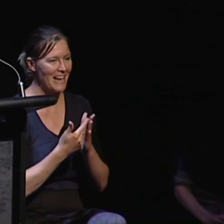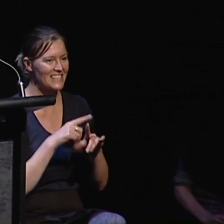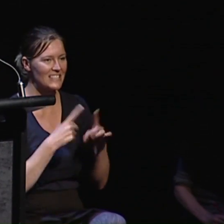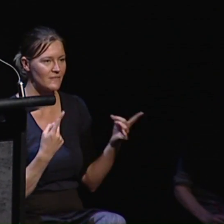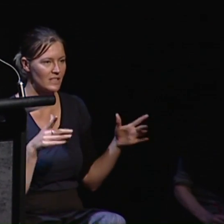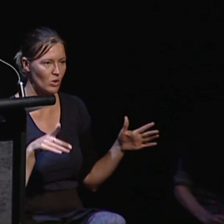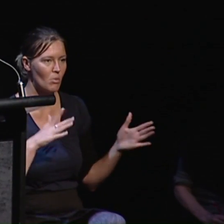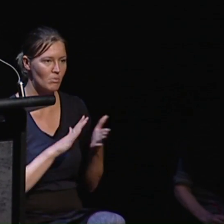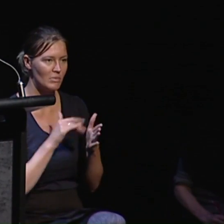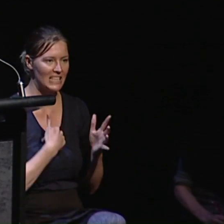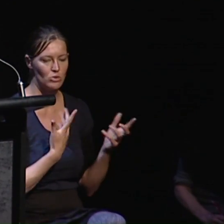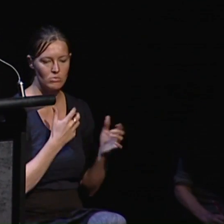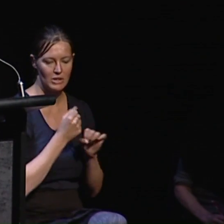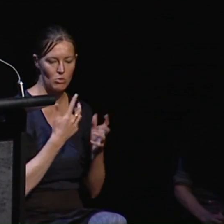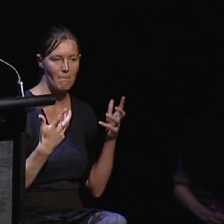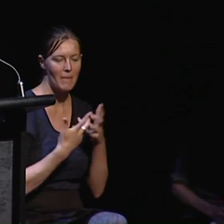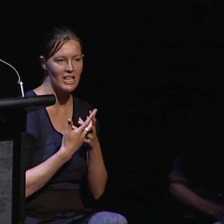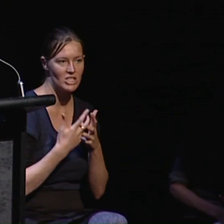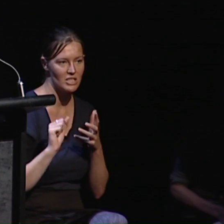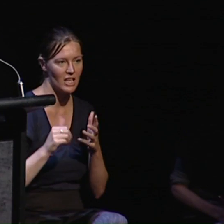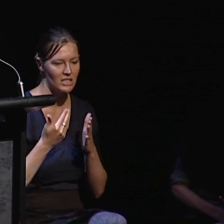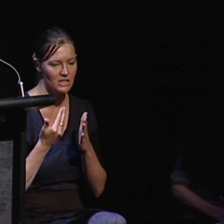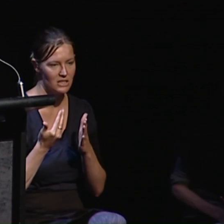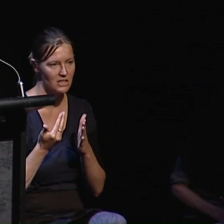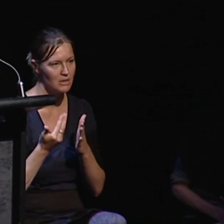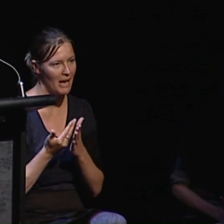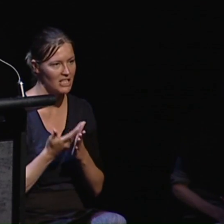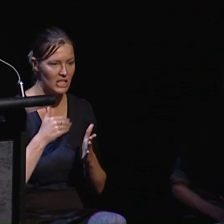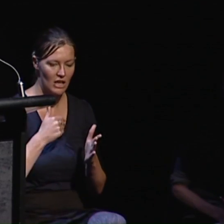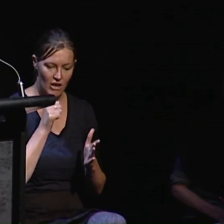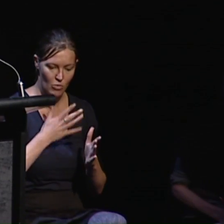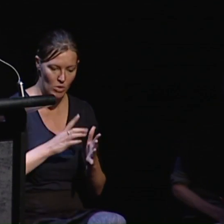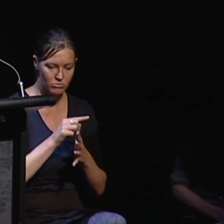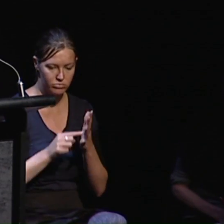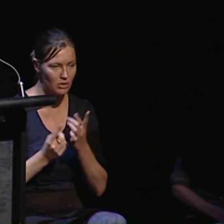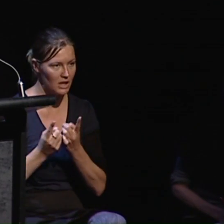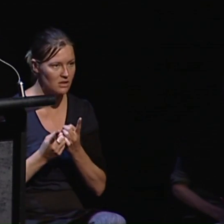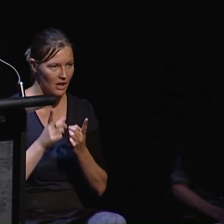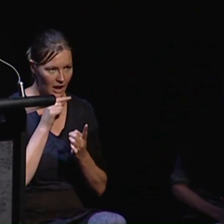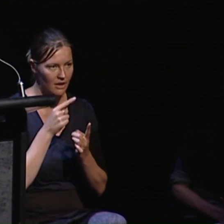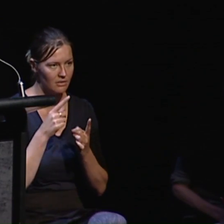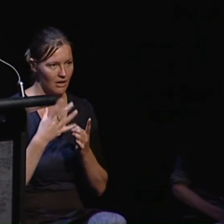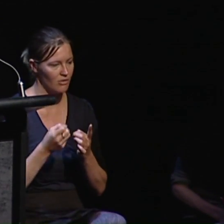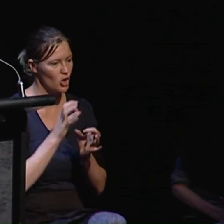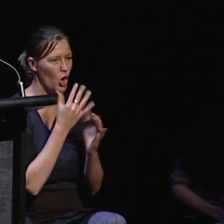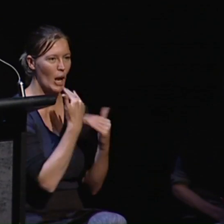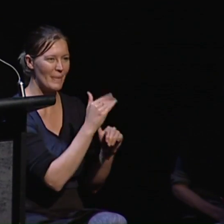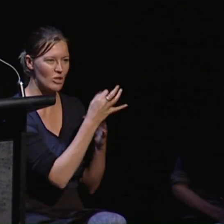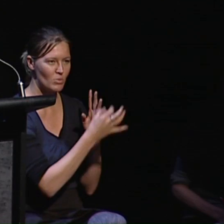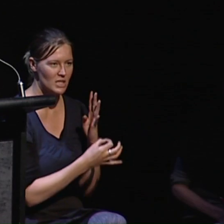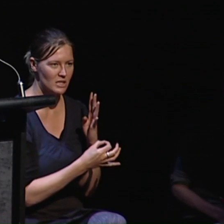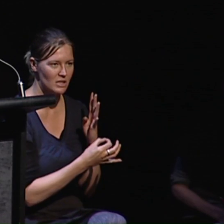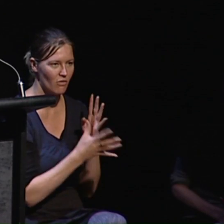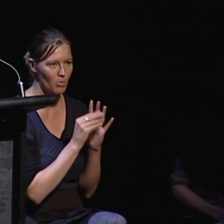support individuals to be able to choose what they want, not just to have limited options available to them.